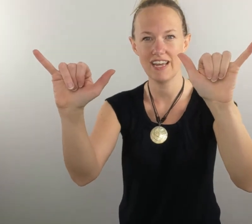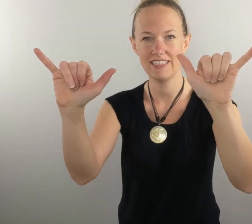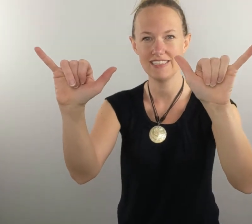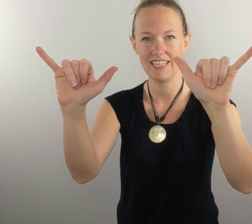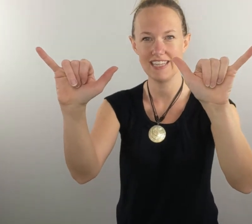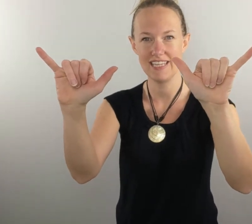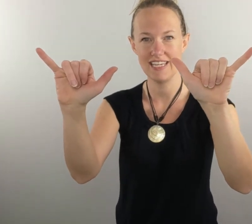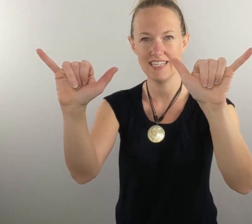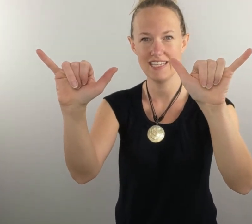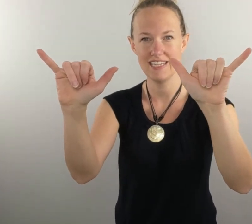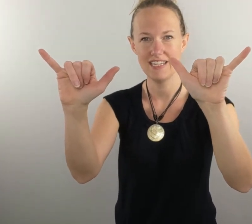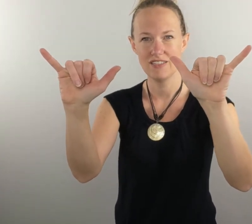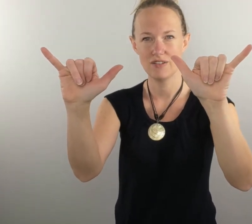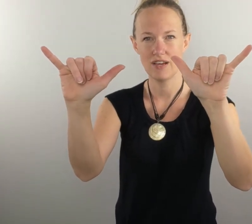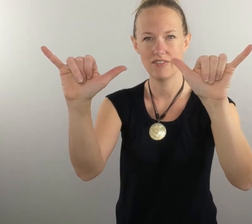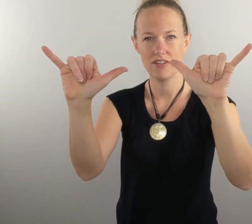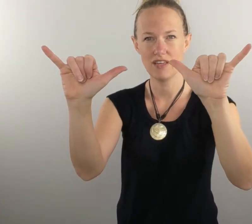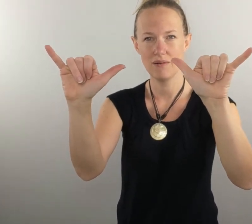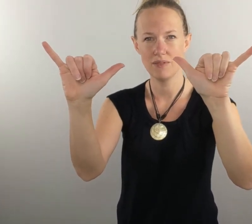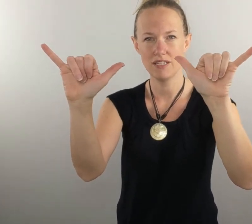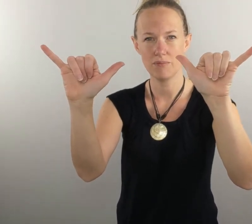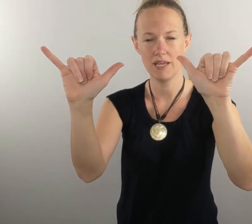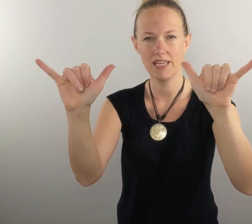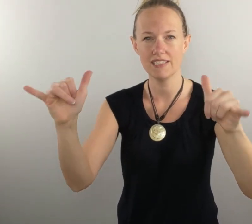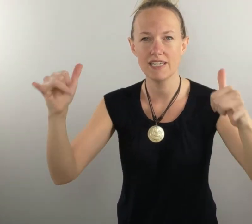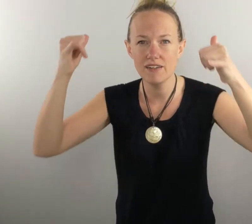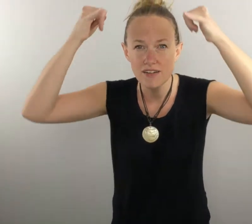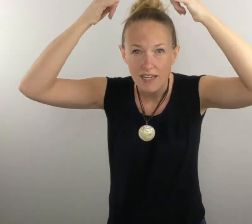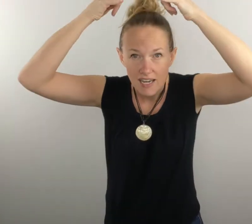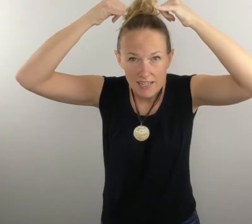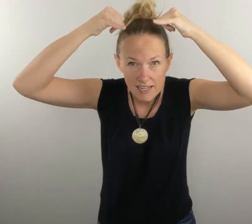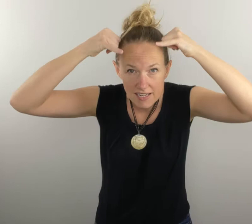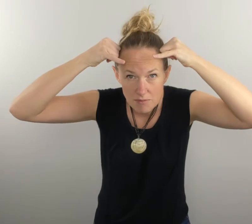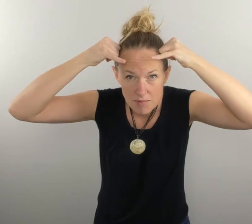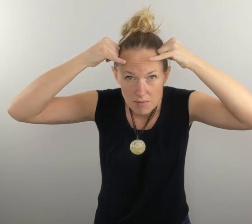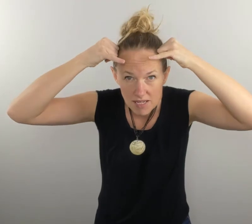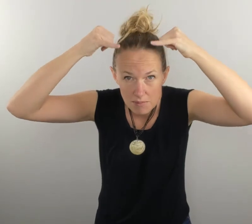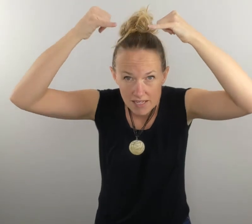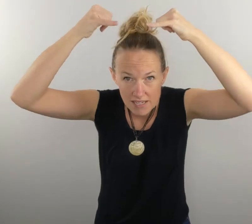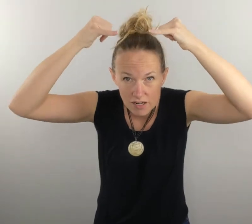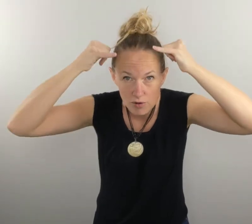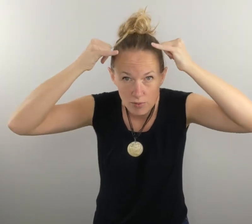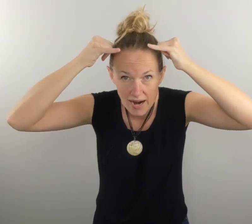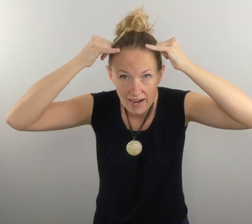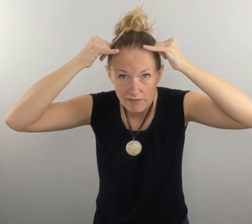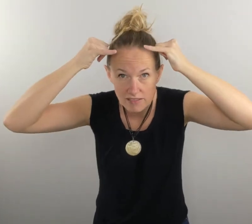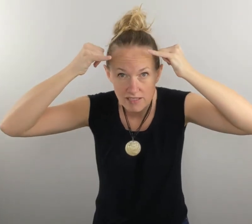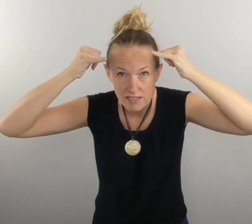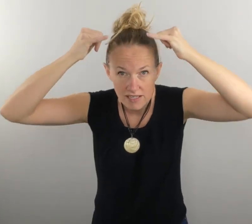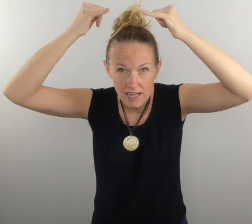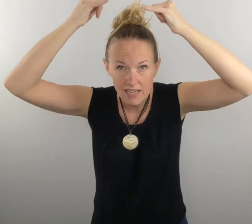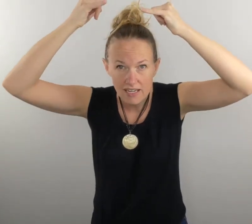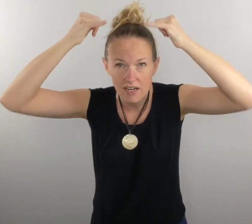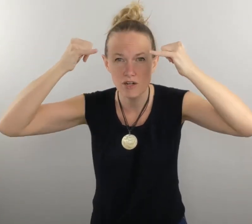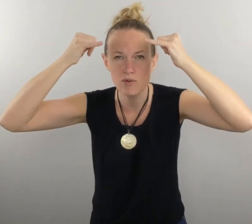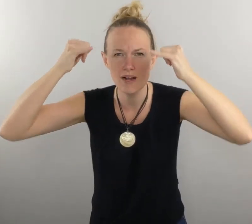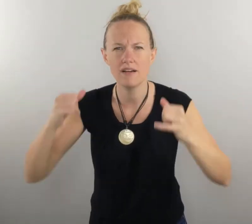hands like this. So you have your thumbs and your pinkies out, and you kind of mimic making a crown, okay? A crown, and